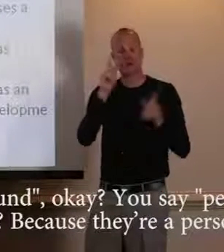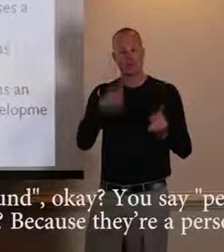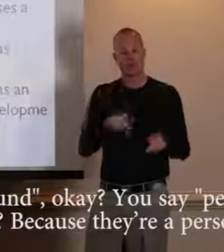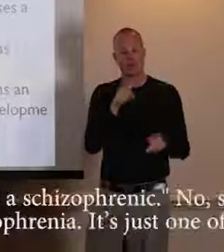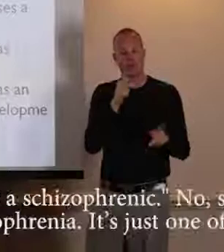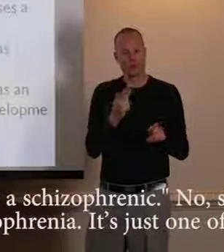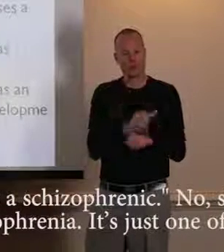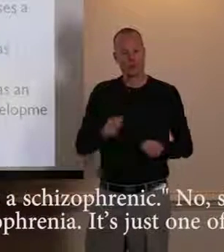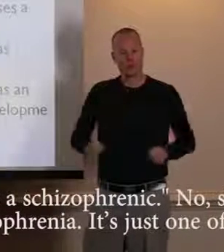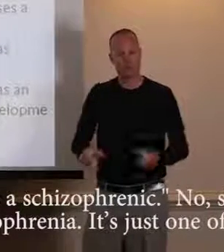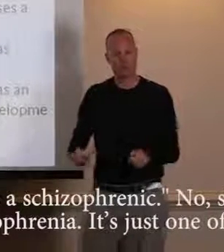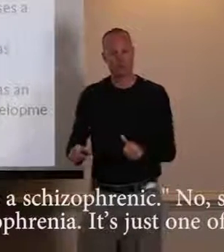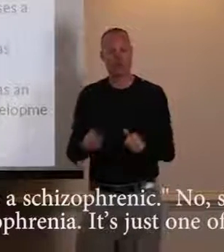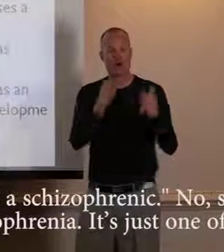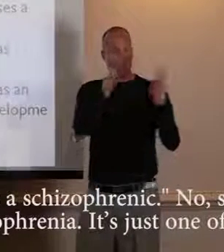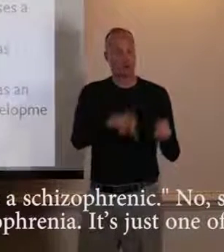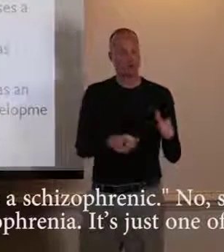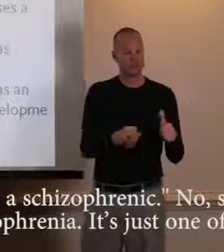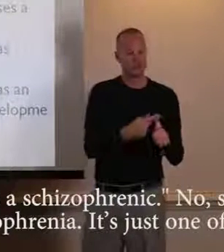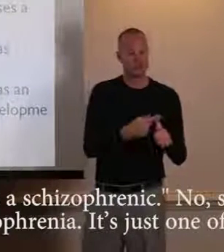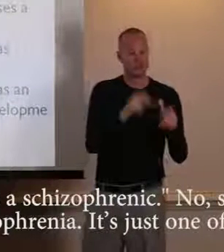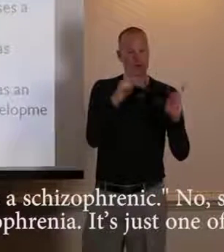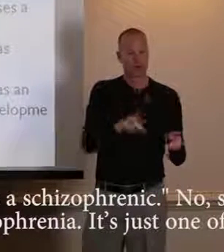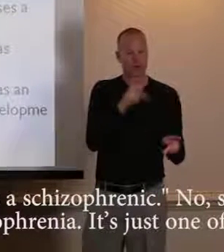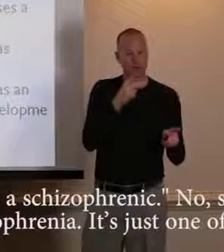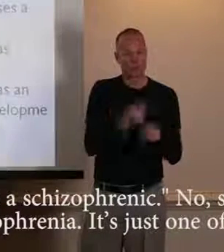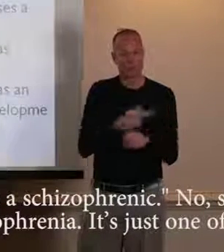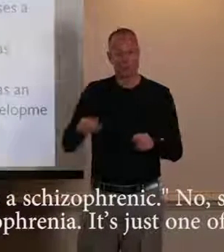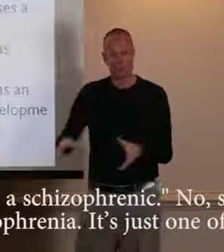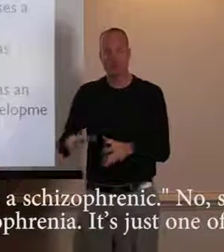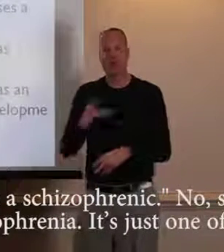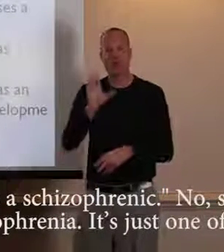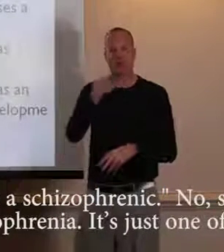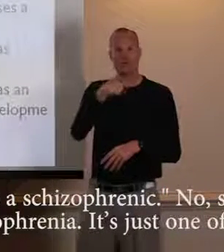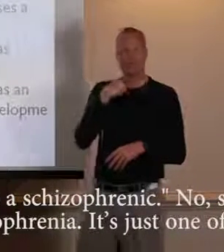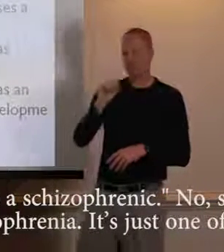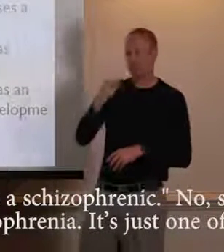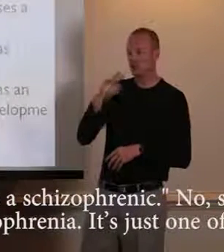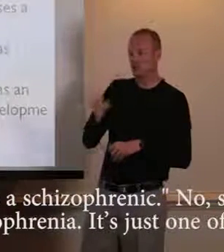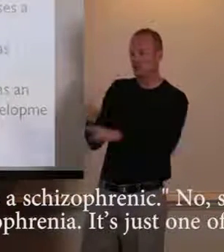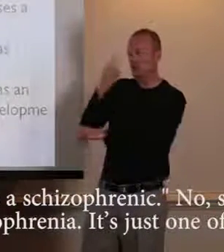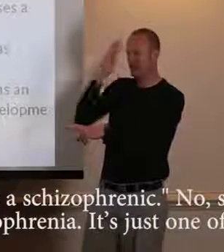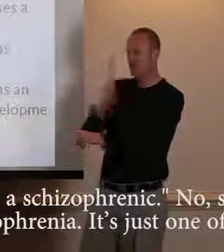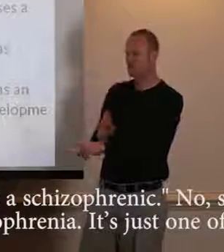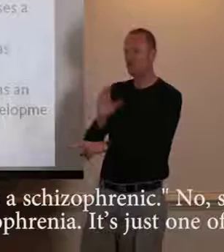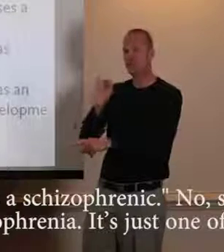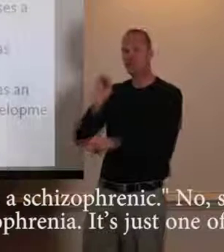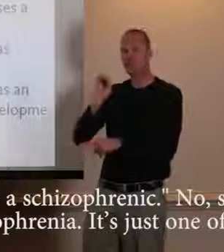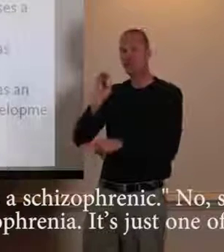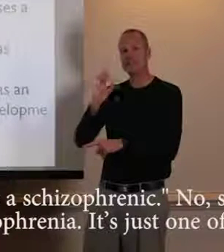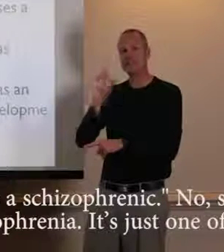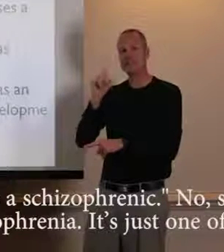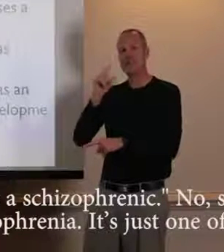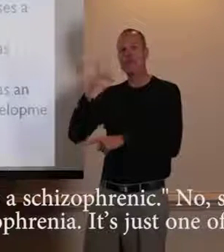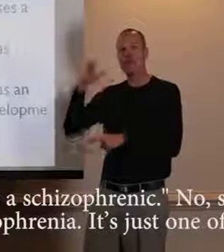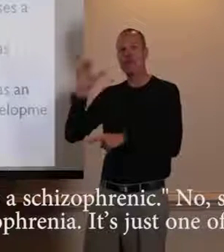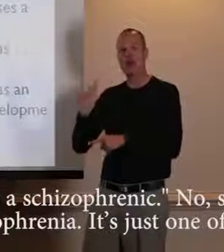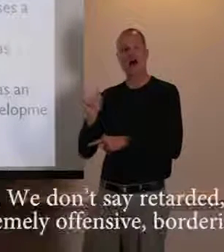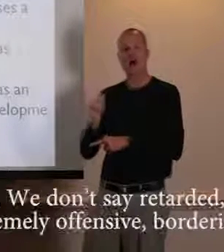they're a person first. You don't say, oh, she's a schizophrenic. No, she's a person and she has schizophrenia. It's just one of the